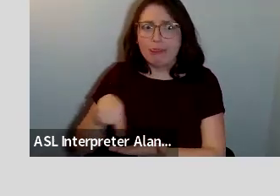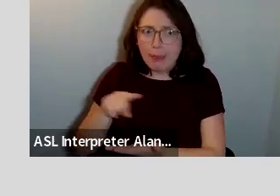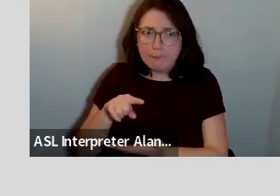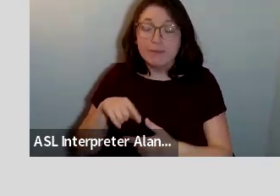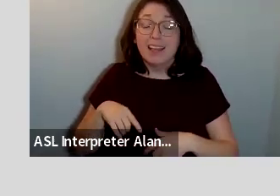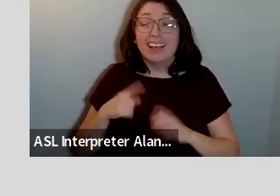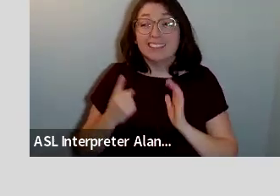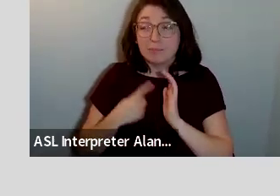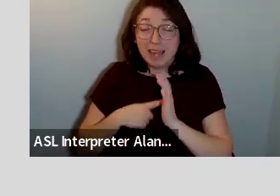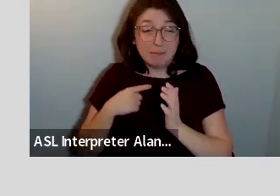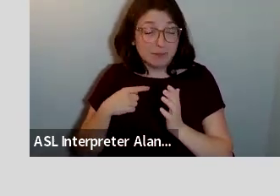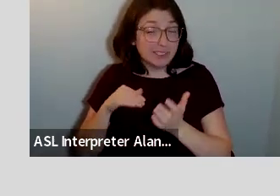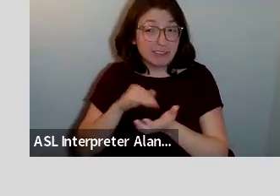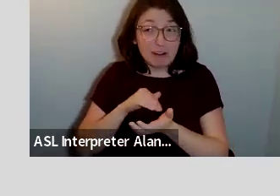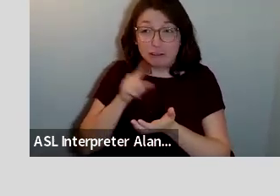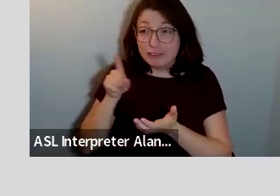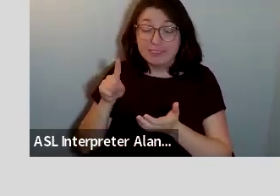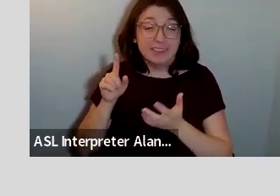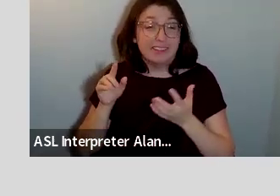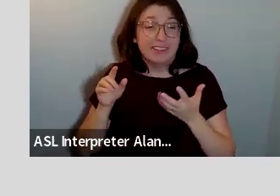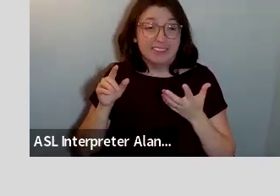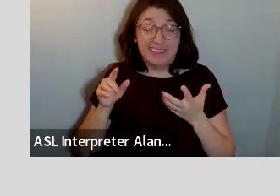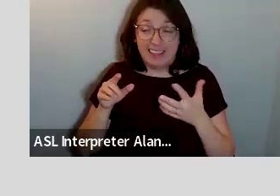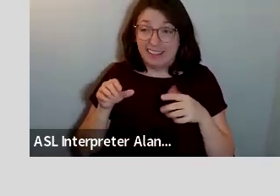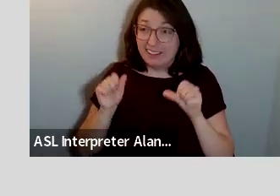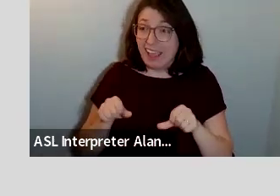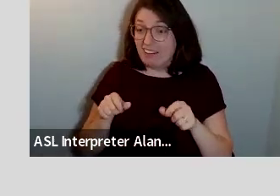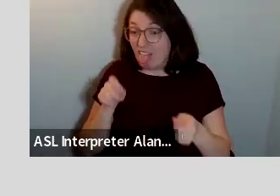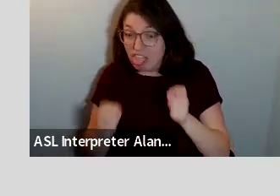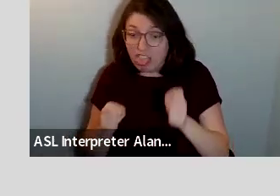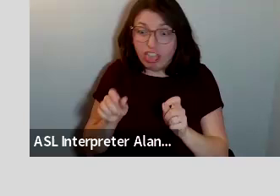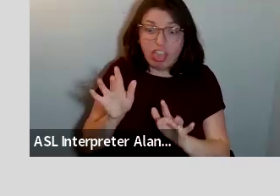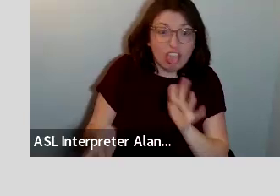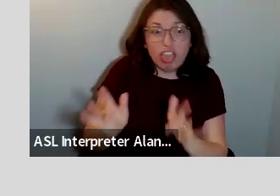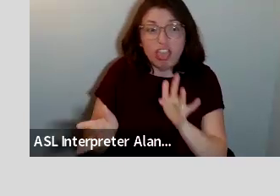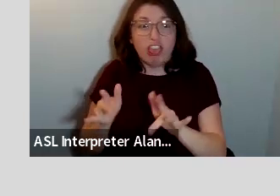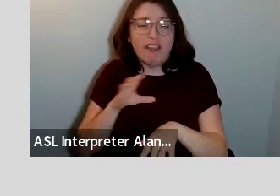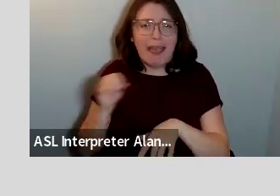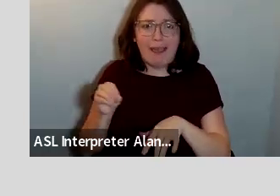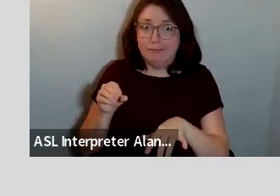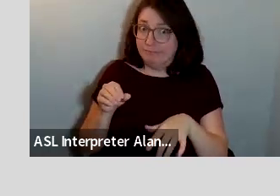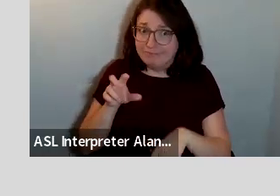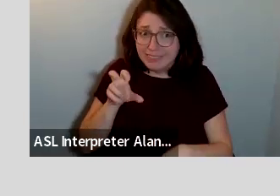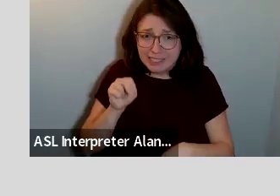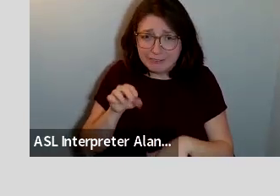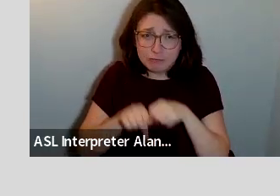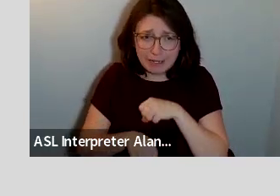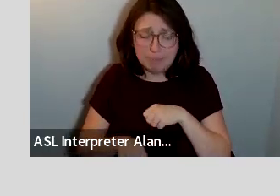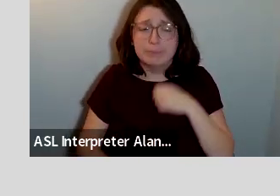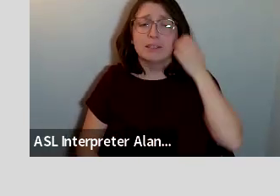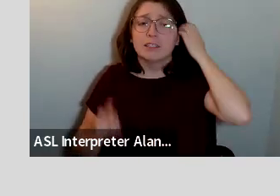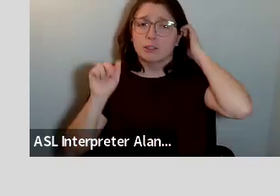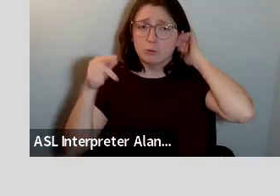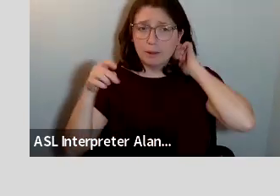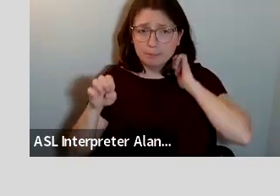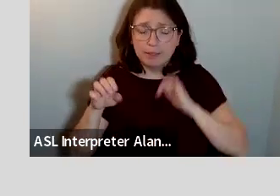raped when under the suggestible, vulnerable circumstances of ingesting a psychedelic medicine. Many people, when I